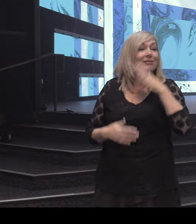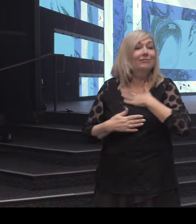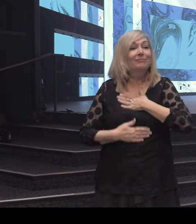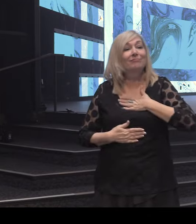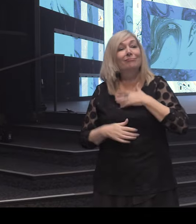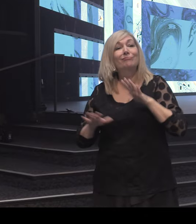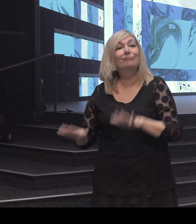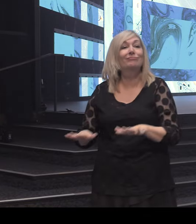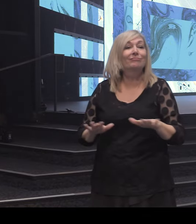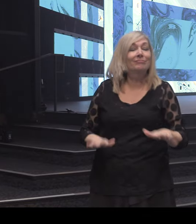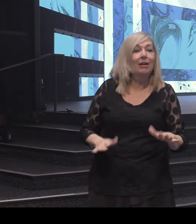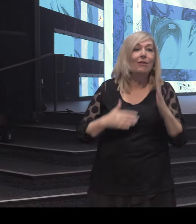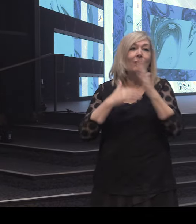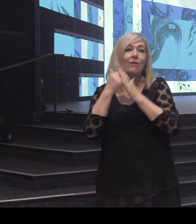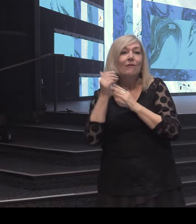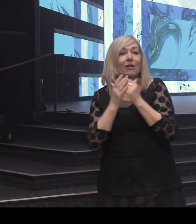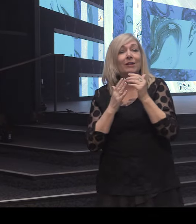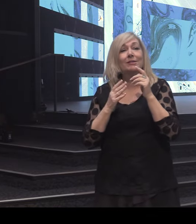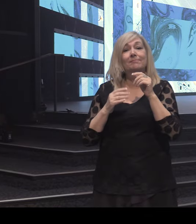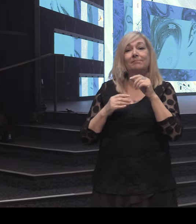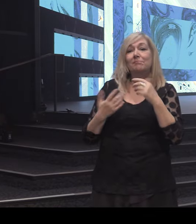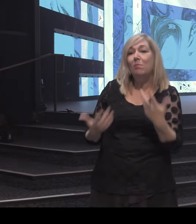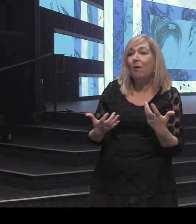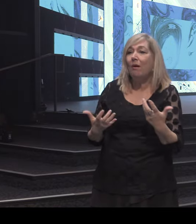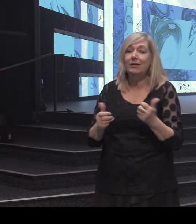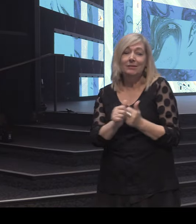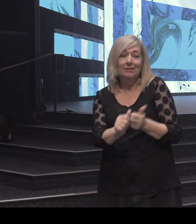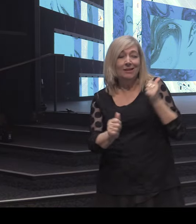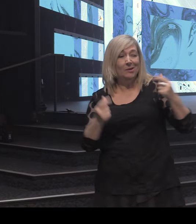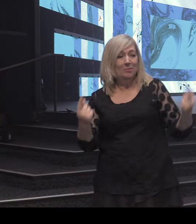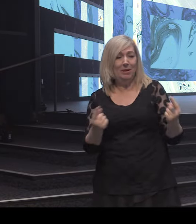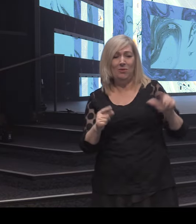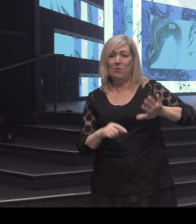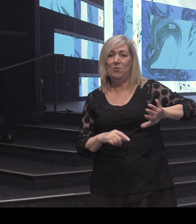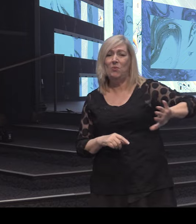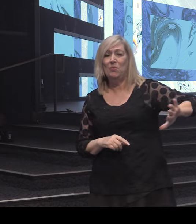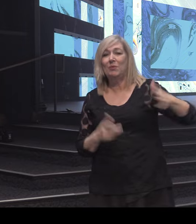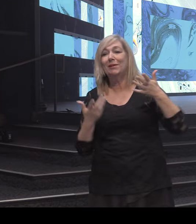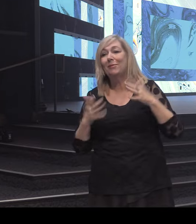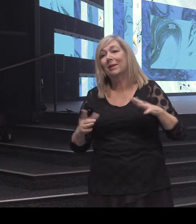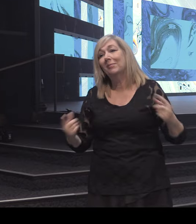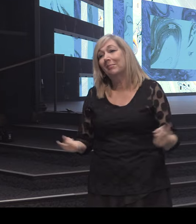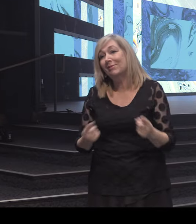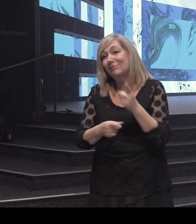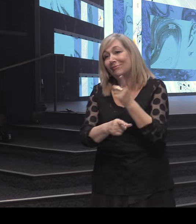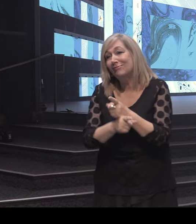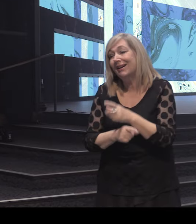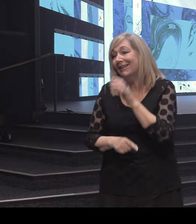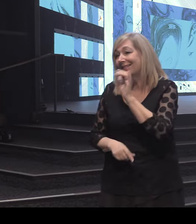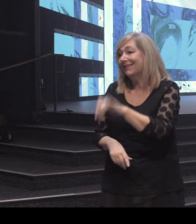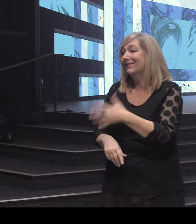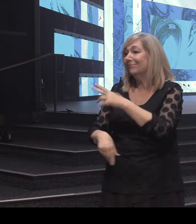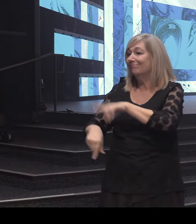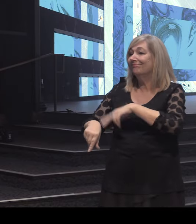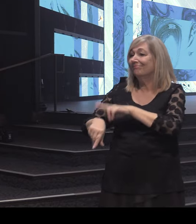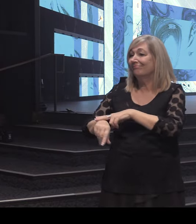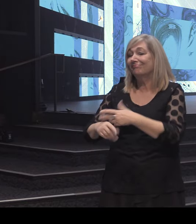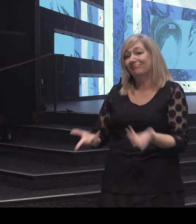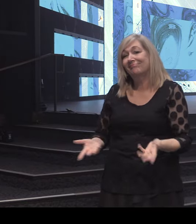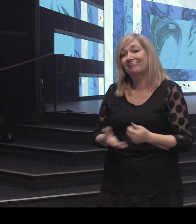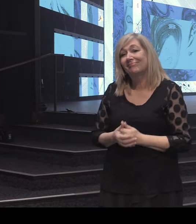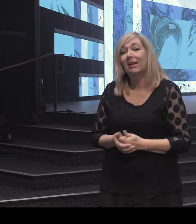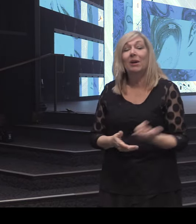lot of times, and we tend to avoid pain a lot of times. But when we come to the point where we simply look